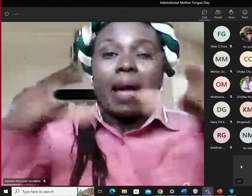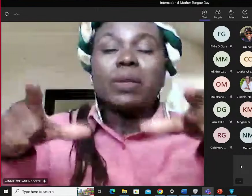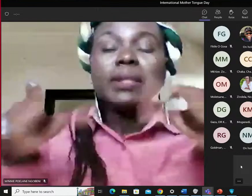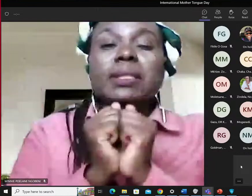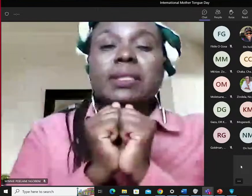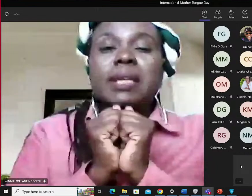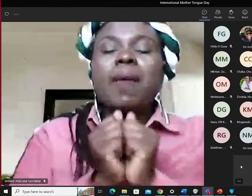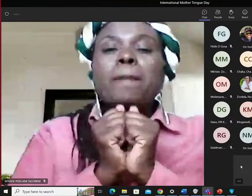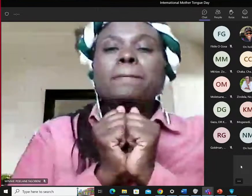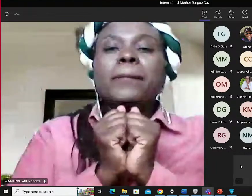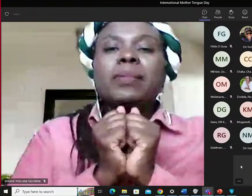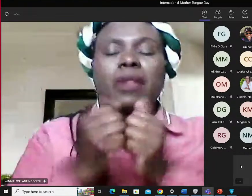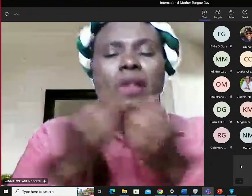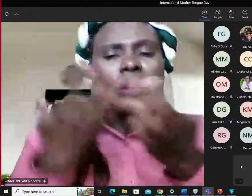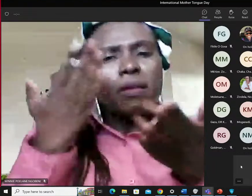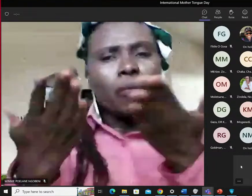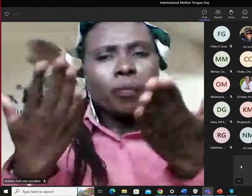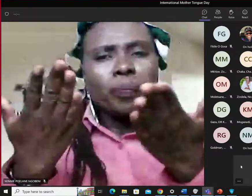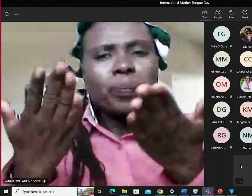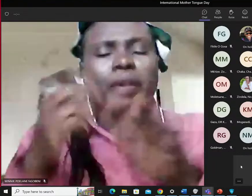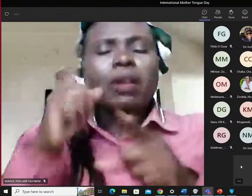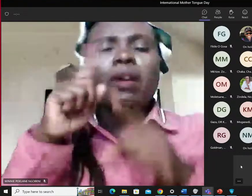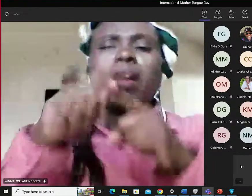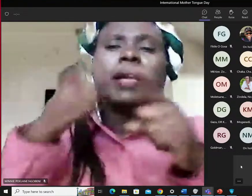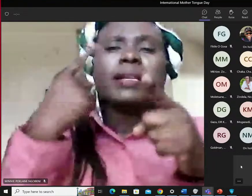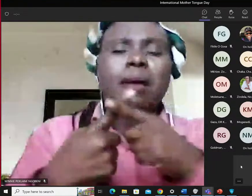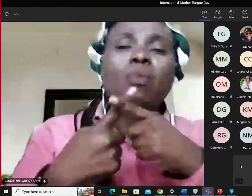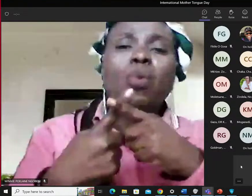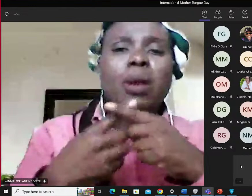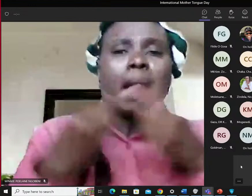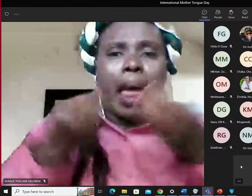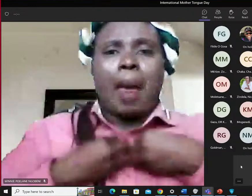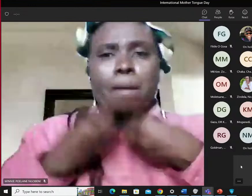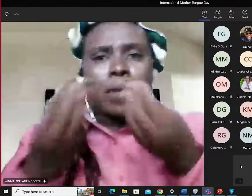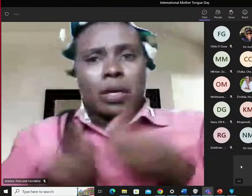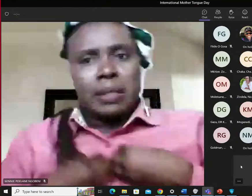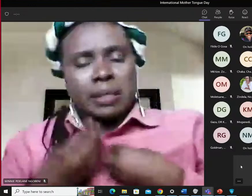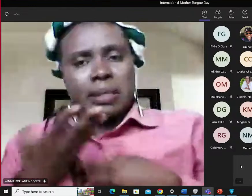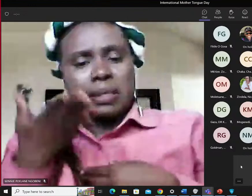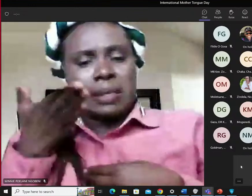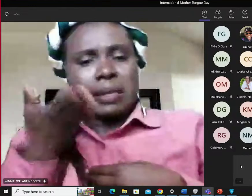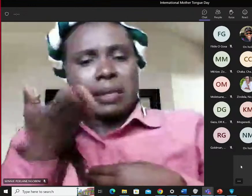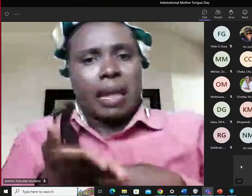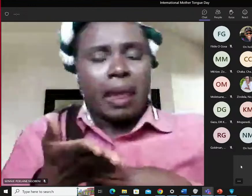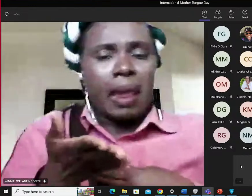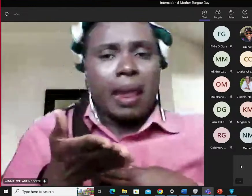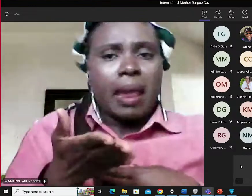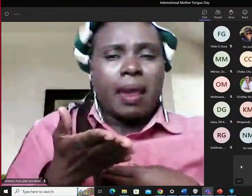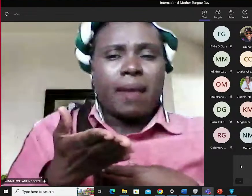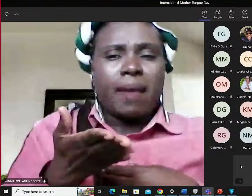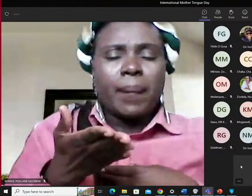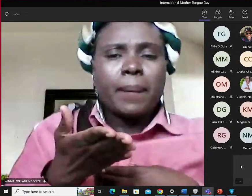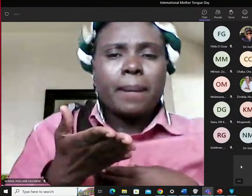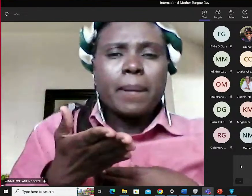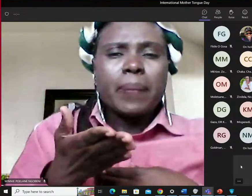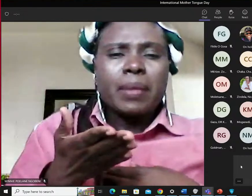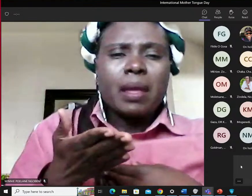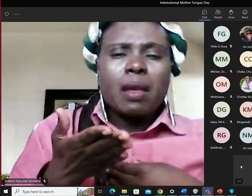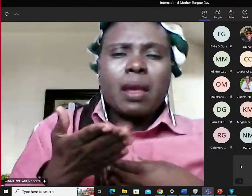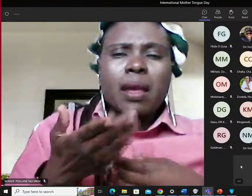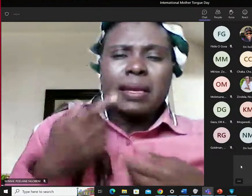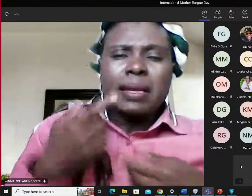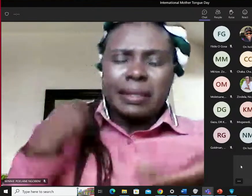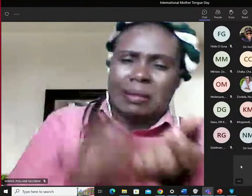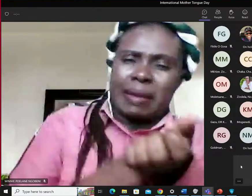instance, when it comes to praise poetry, a poet that praises in a spur of a moment, the